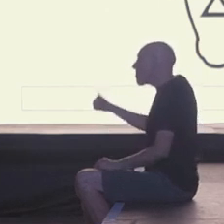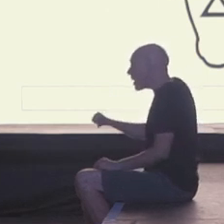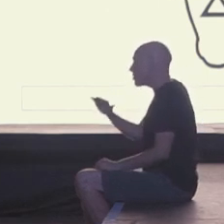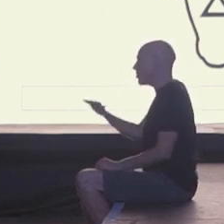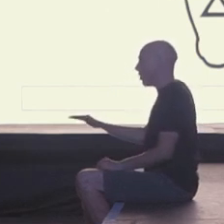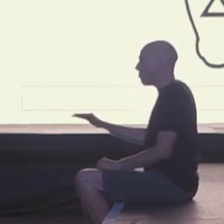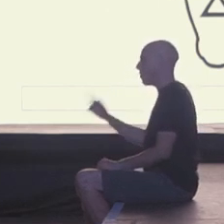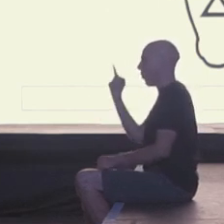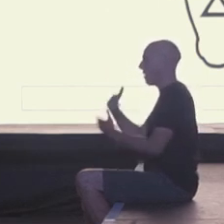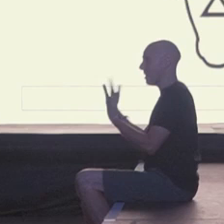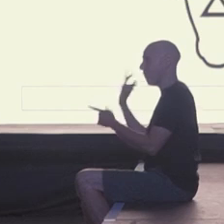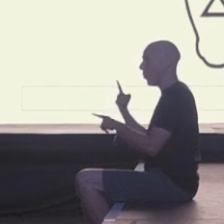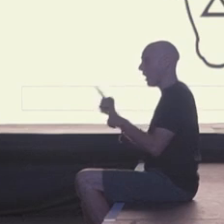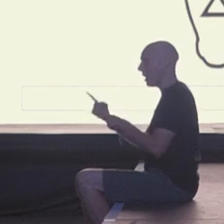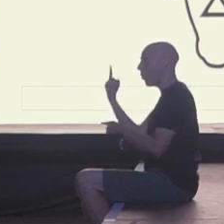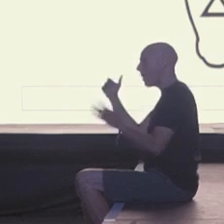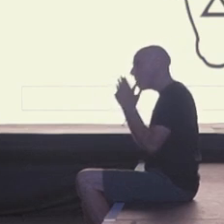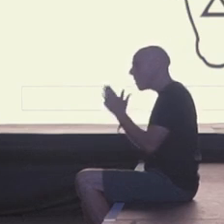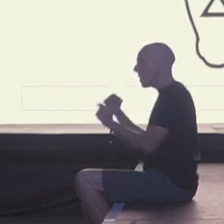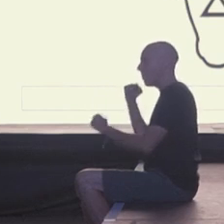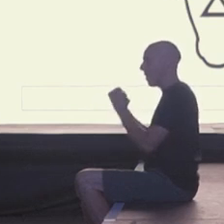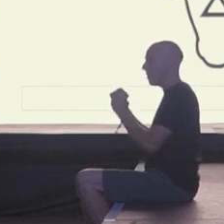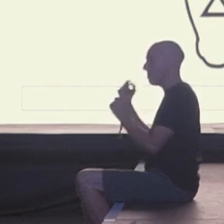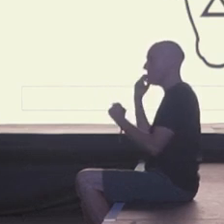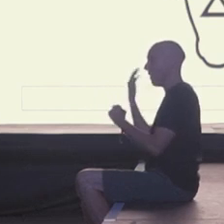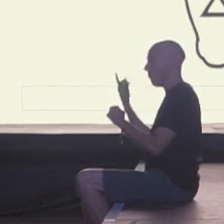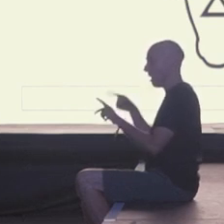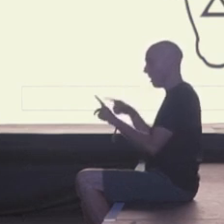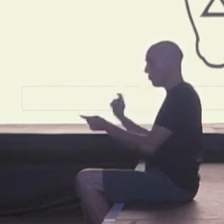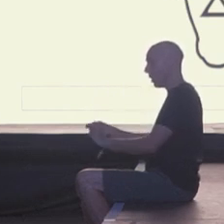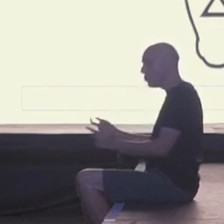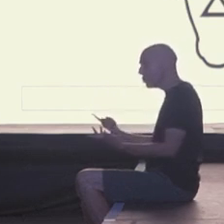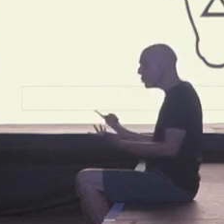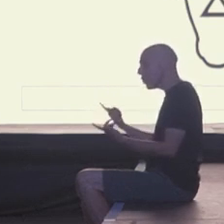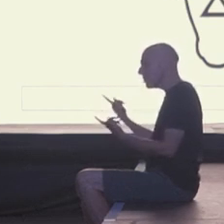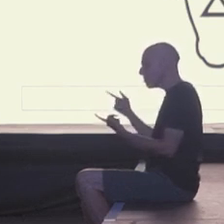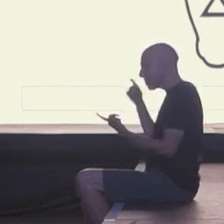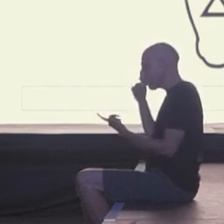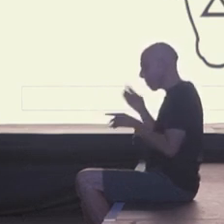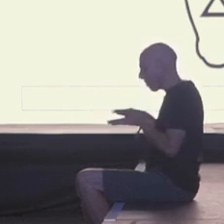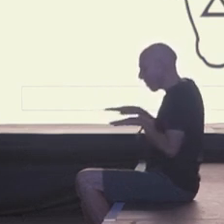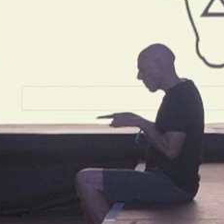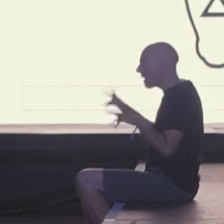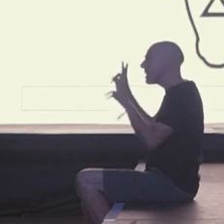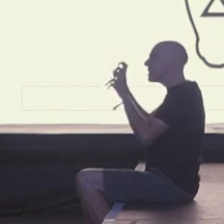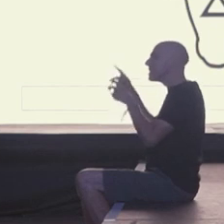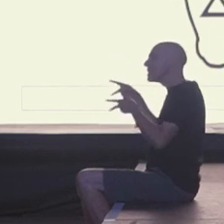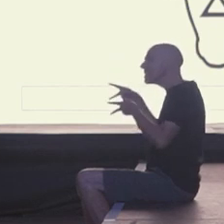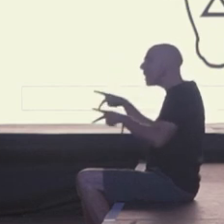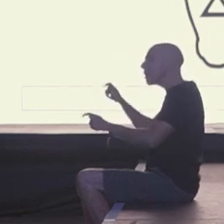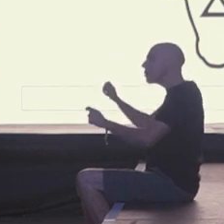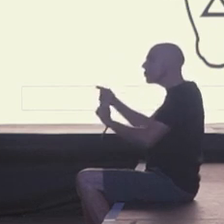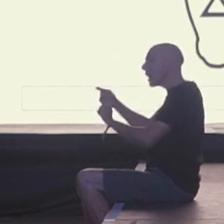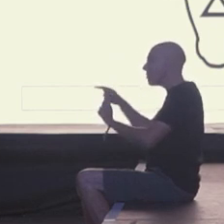we worked it out. That's 1 million meals per year. That's changed compared to what wouldn't have been. So in terms of like systemic change, changing 1